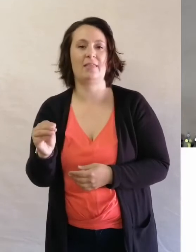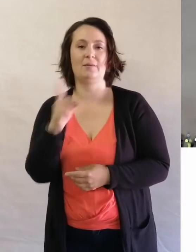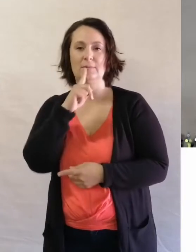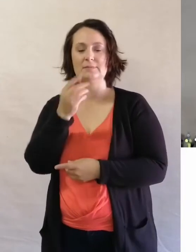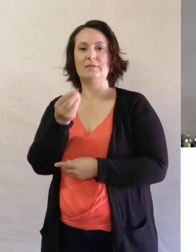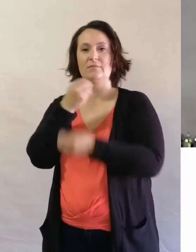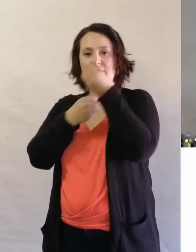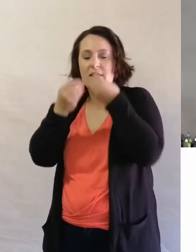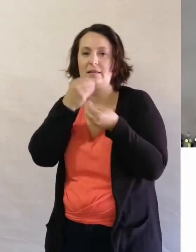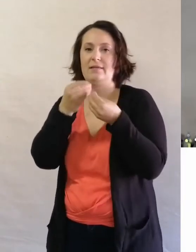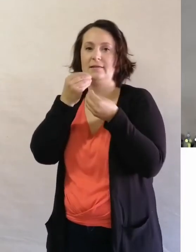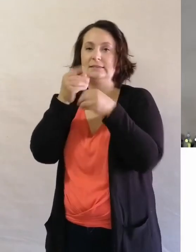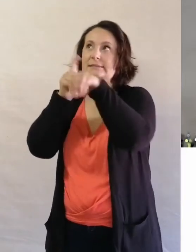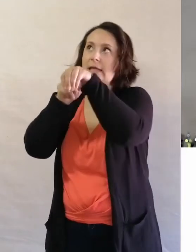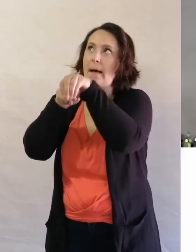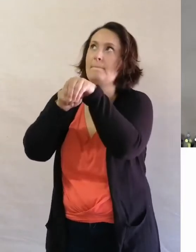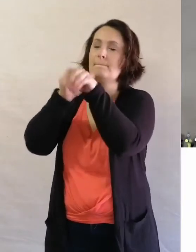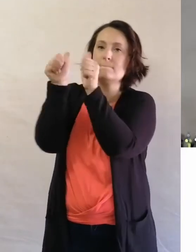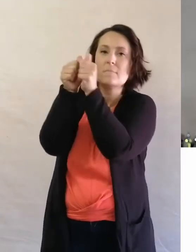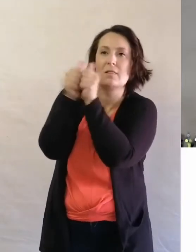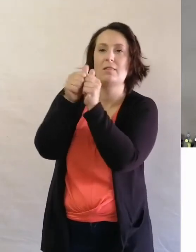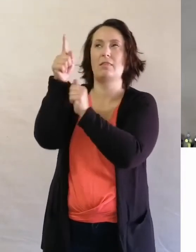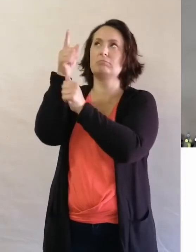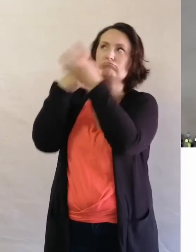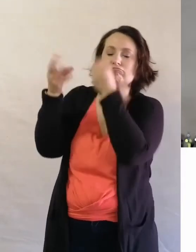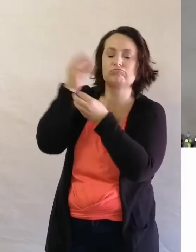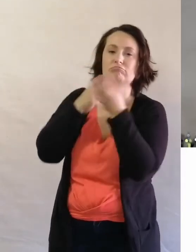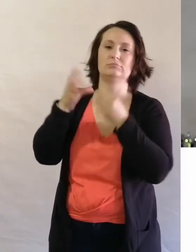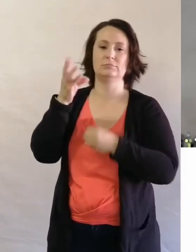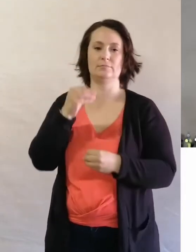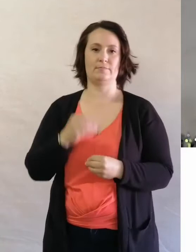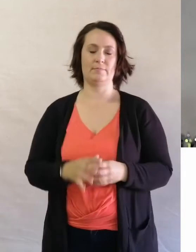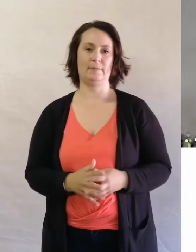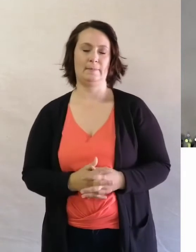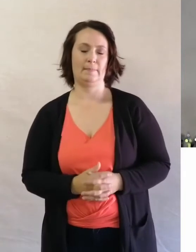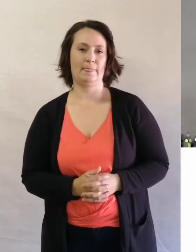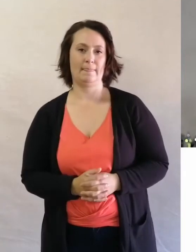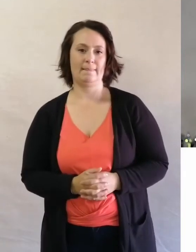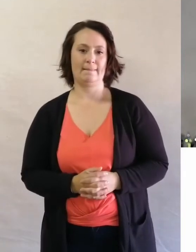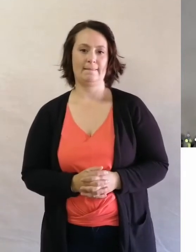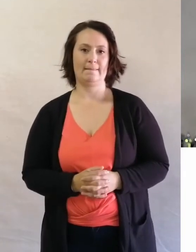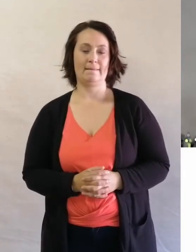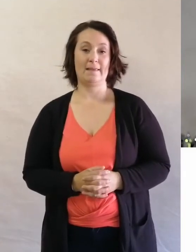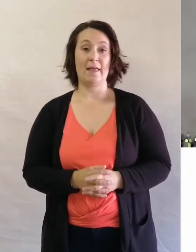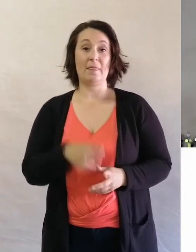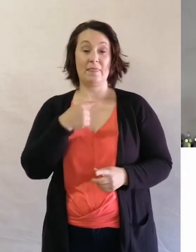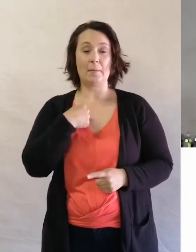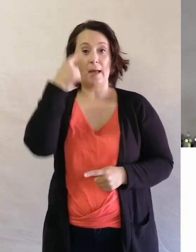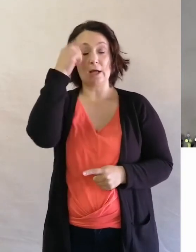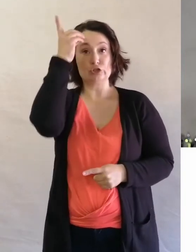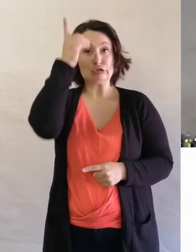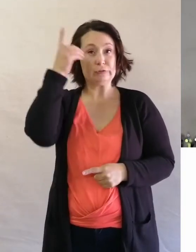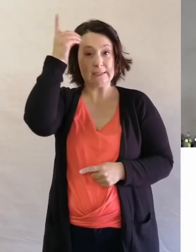Holy Spirit, times with God, times in His Word. And then we've got to trade in our puny little